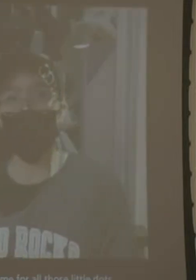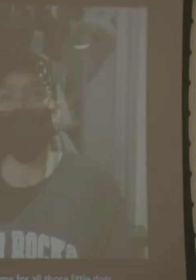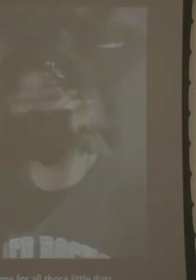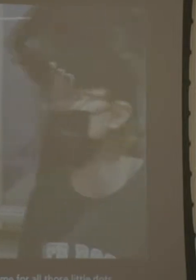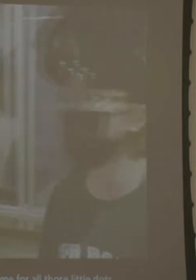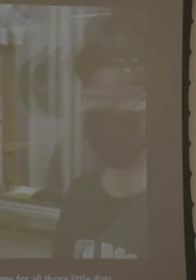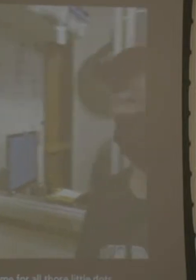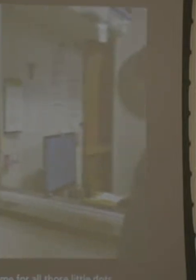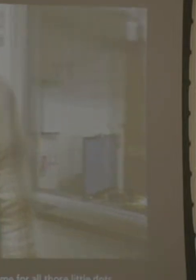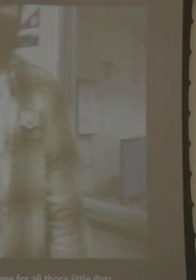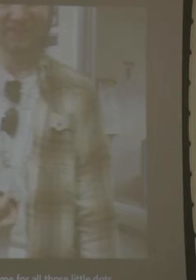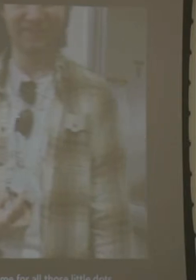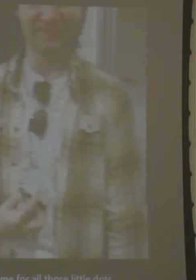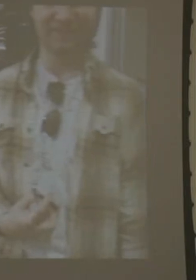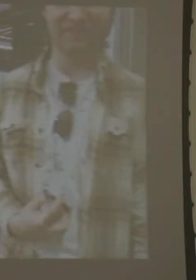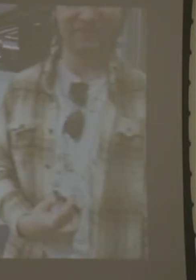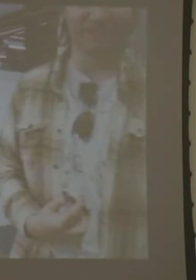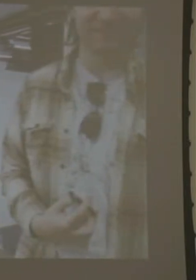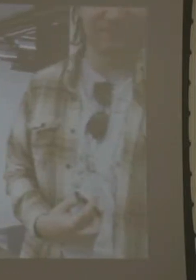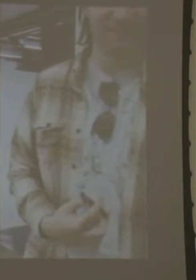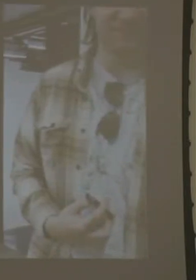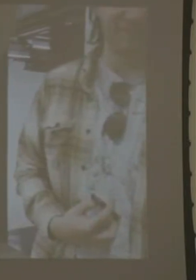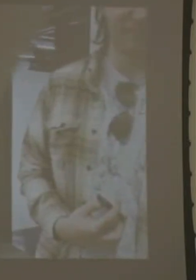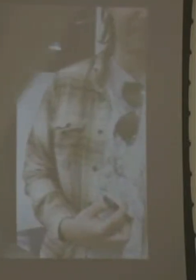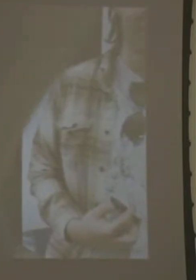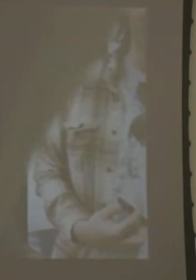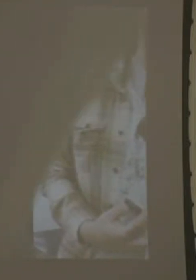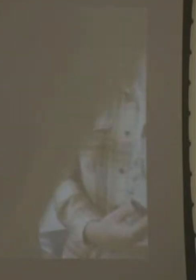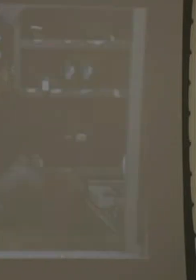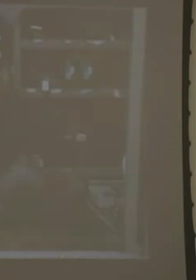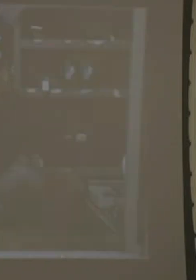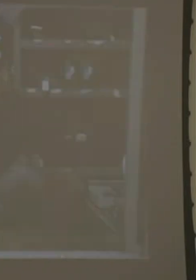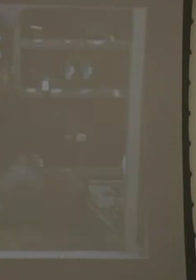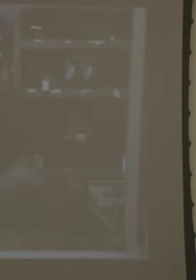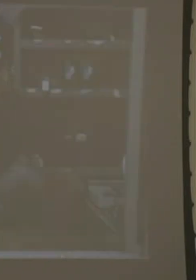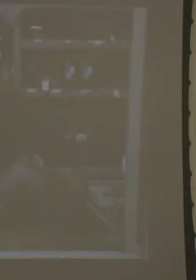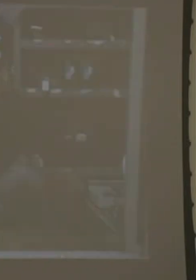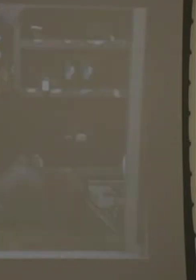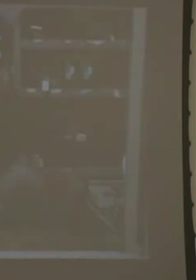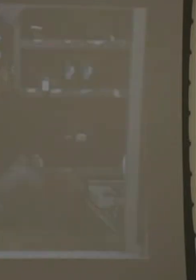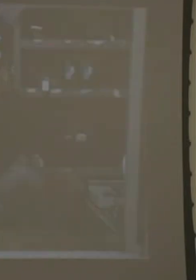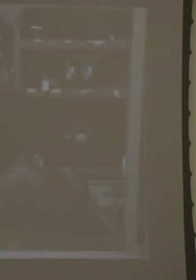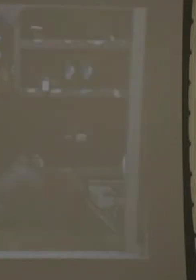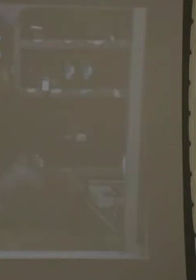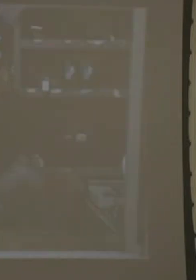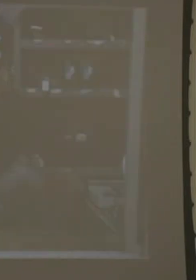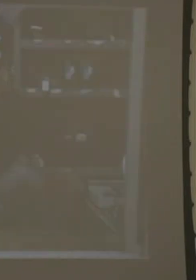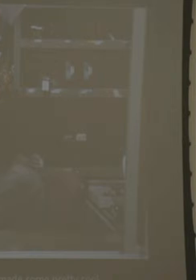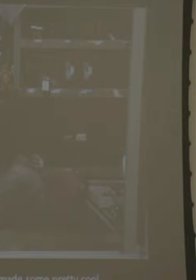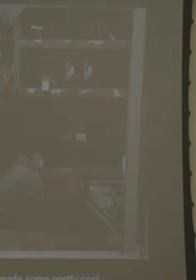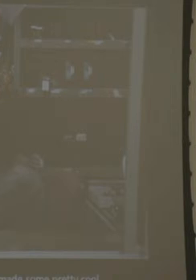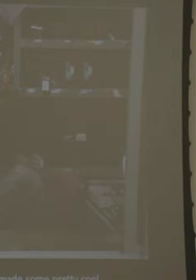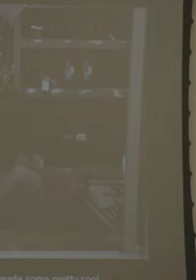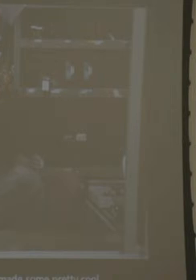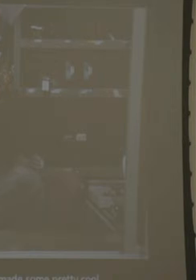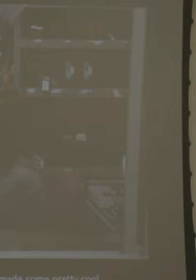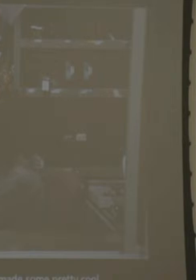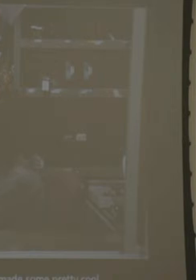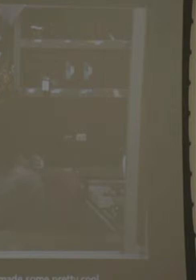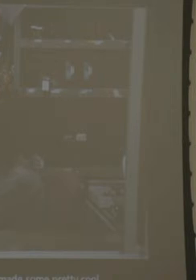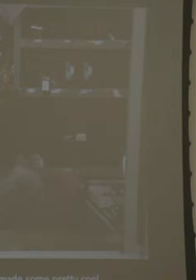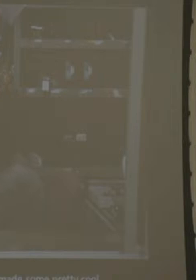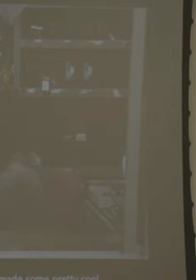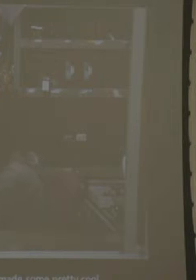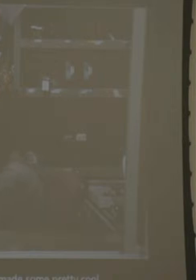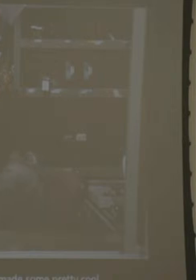Yeah, my time at Red Rocks was pretty wild, and I met some pretty cool people along the way. Also, not to mention, I learned a lot being a work-study